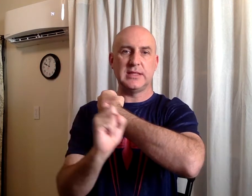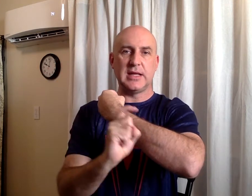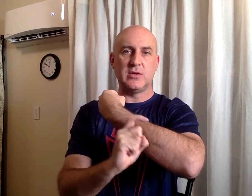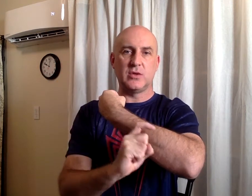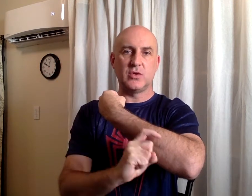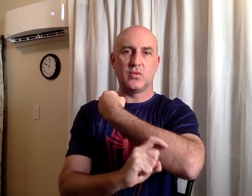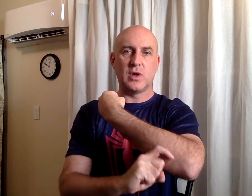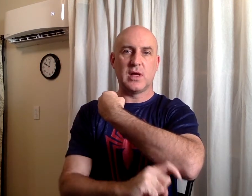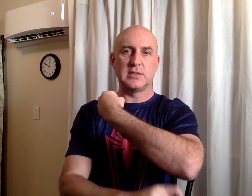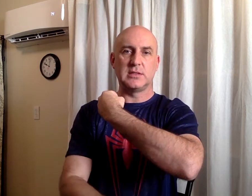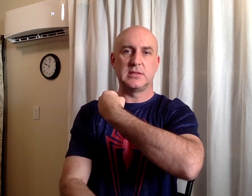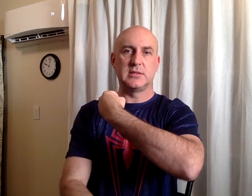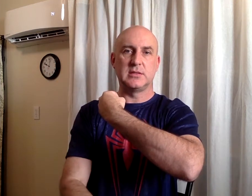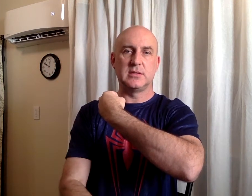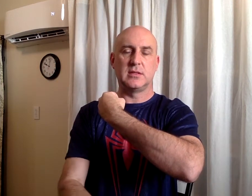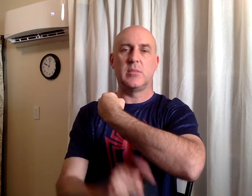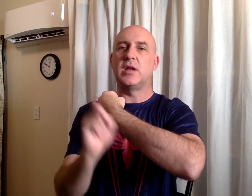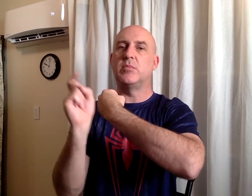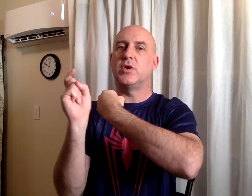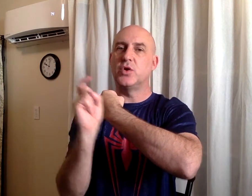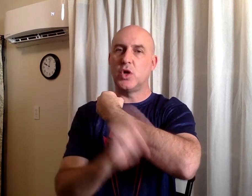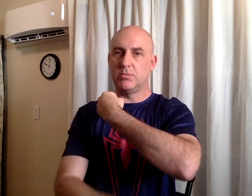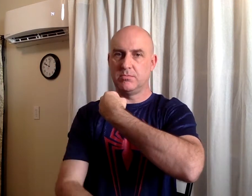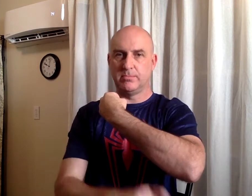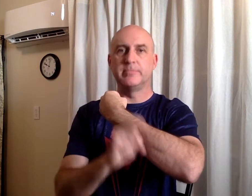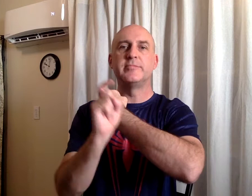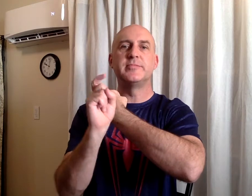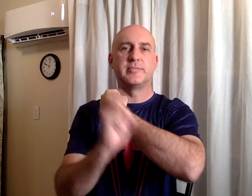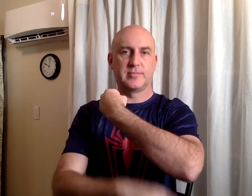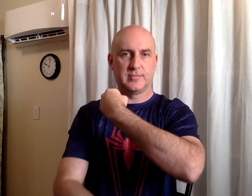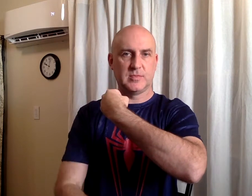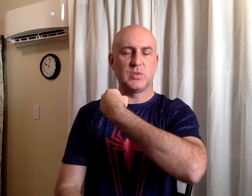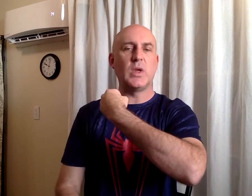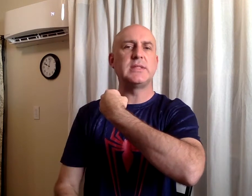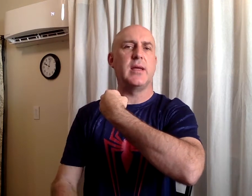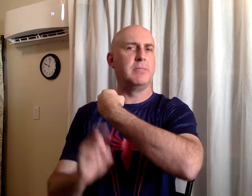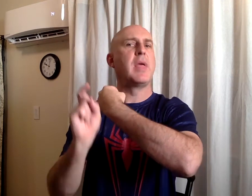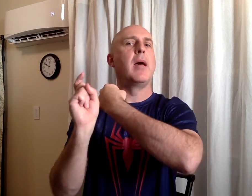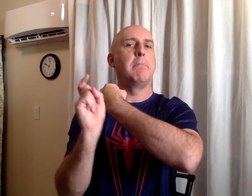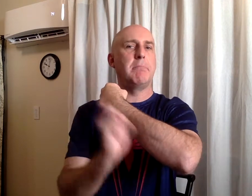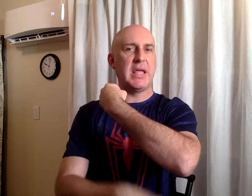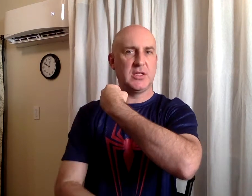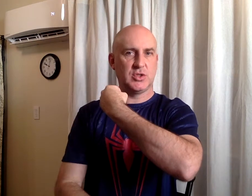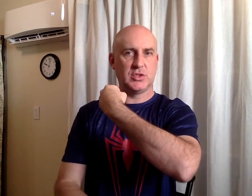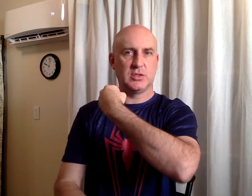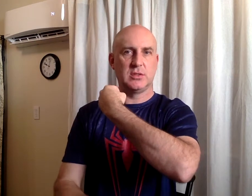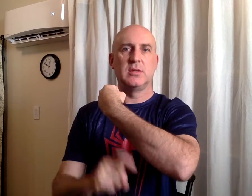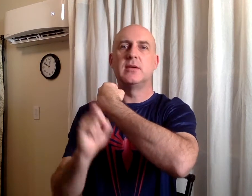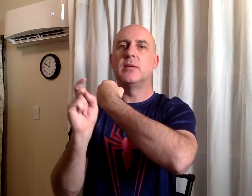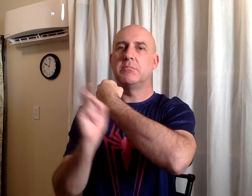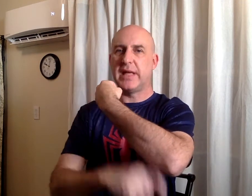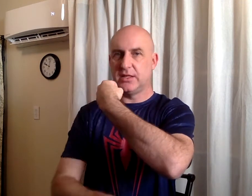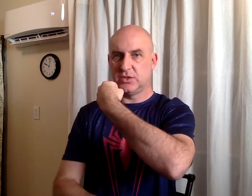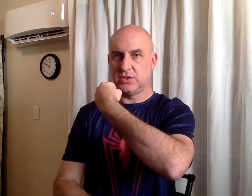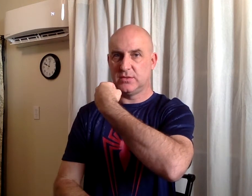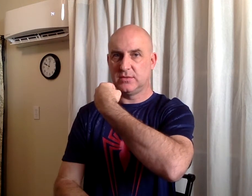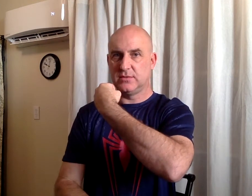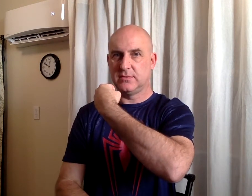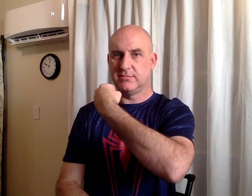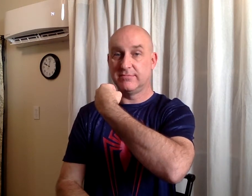down across the bottom part of your arm. Just one time. Punish. Punish.